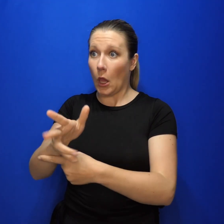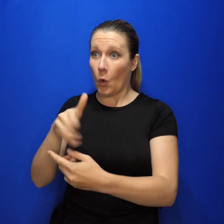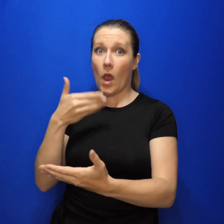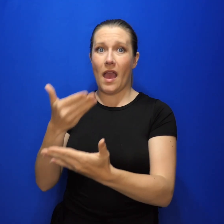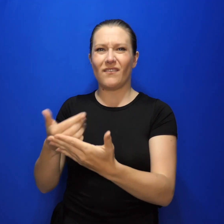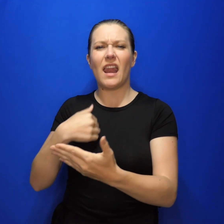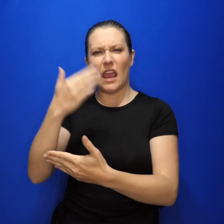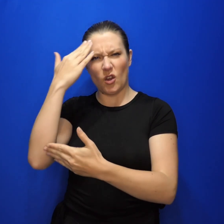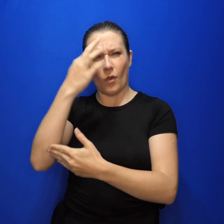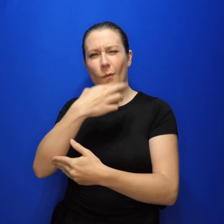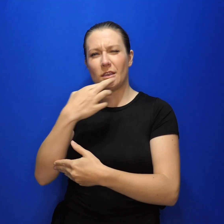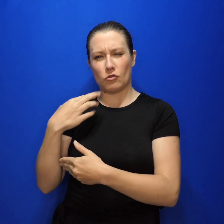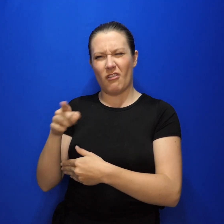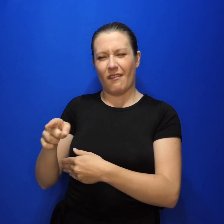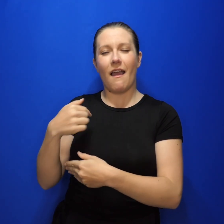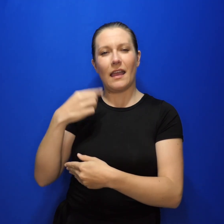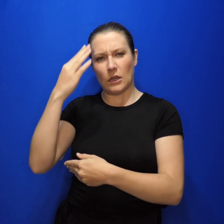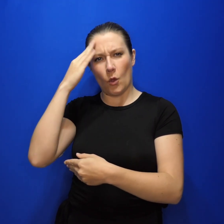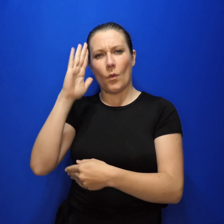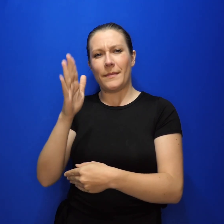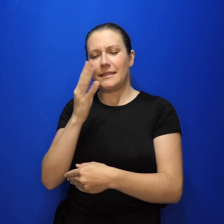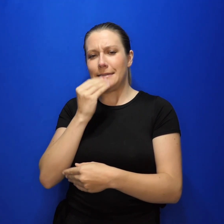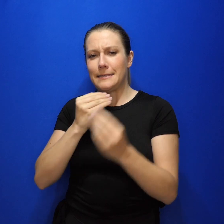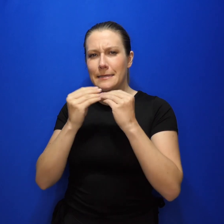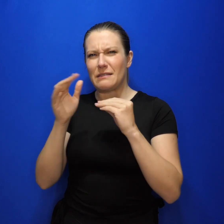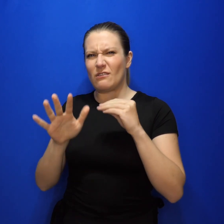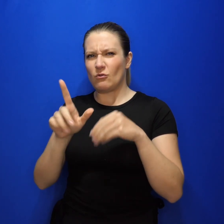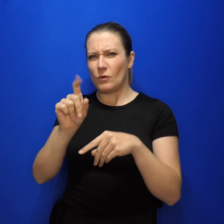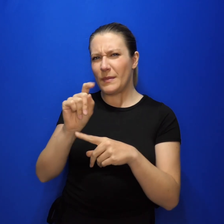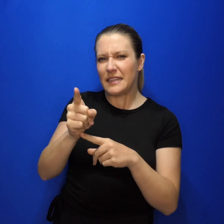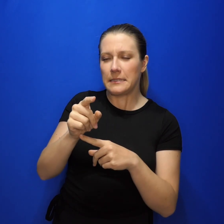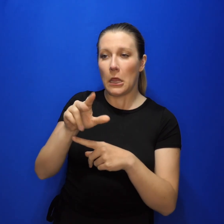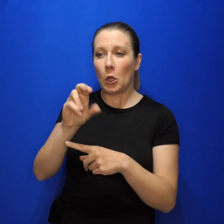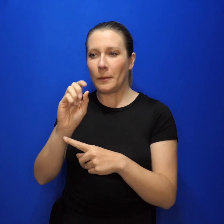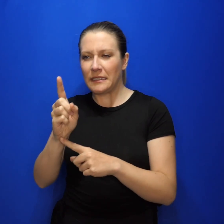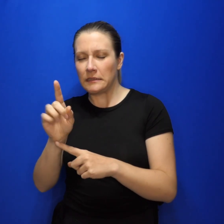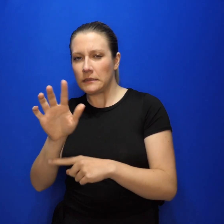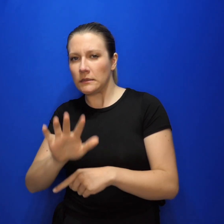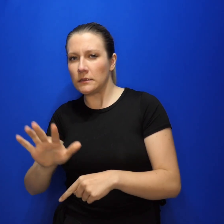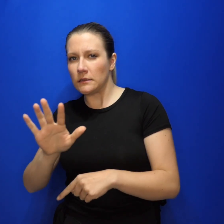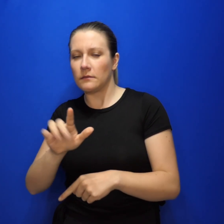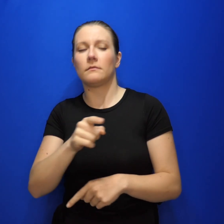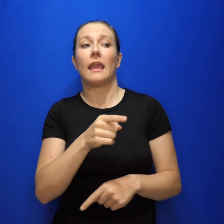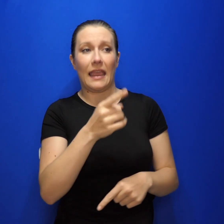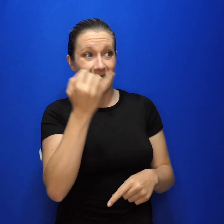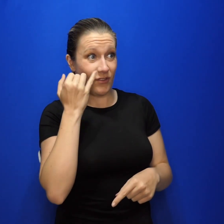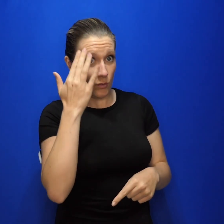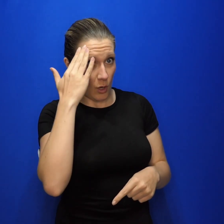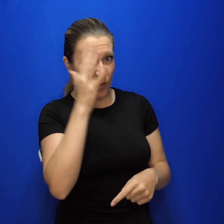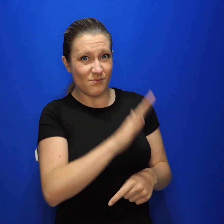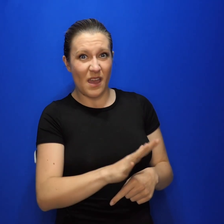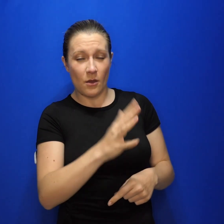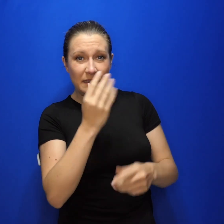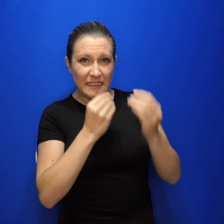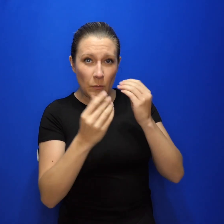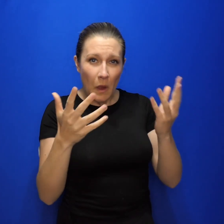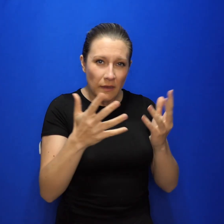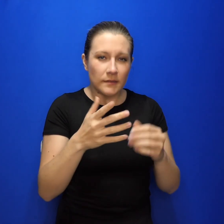the restaurant a little bit. I know we're going to be eating 20 minutes from now or 30 minutes from now. And about what she's going to eat. And about what she's going to have.